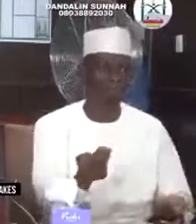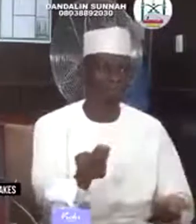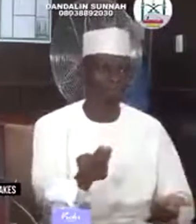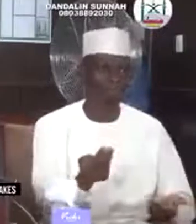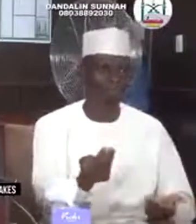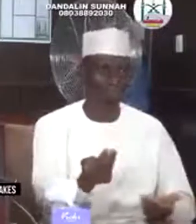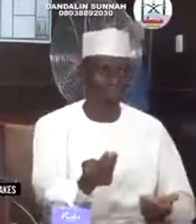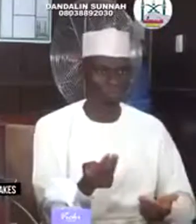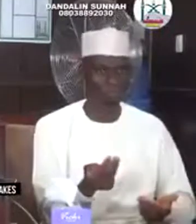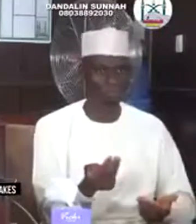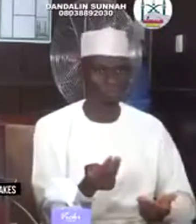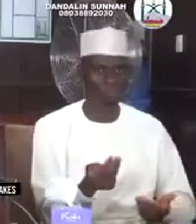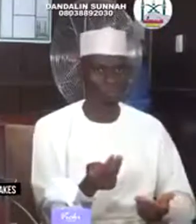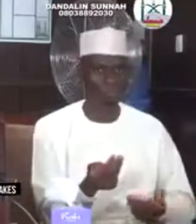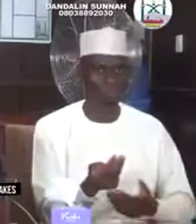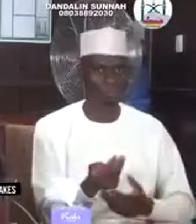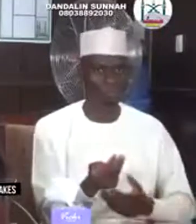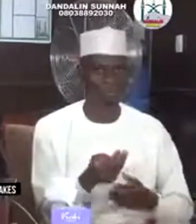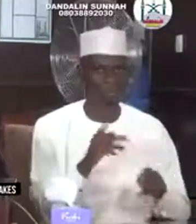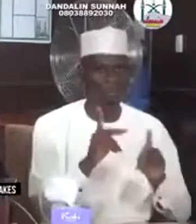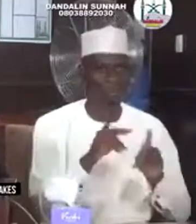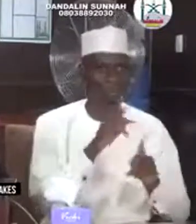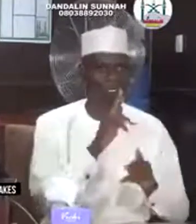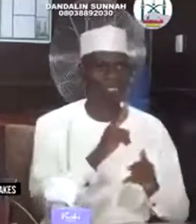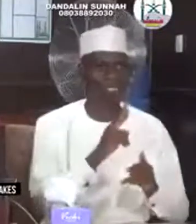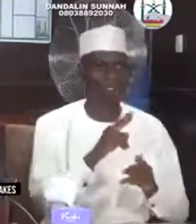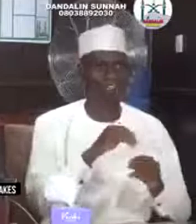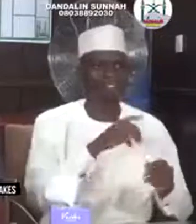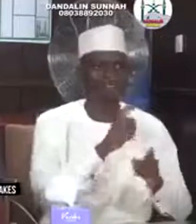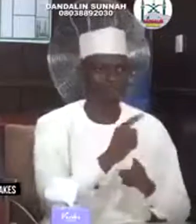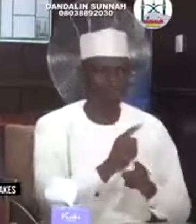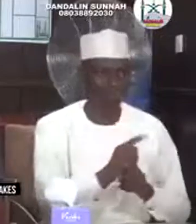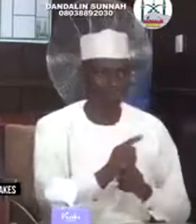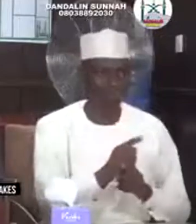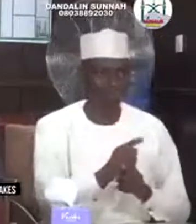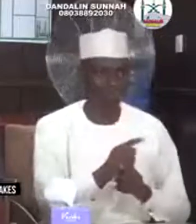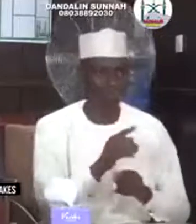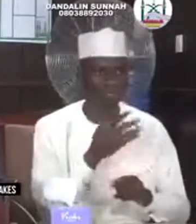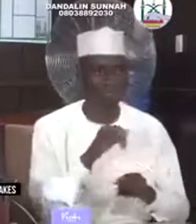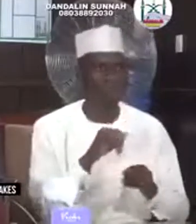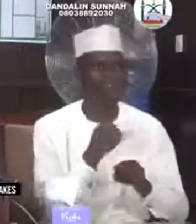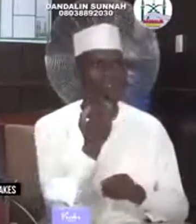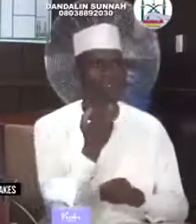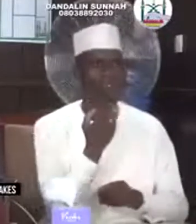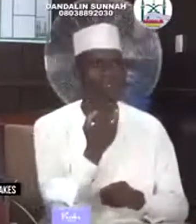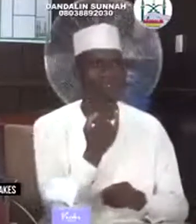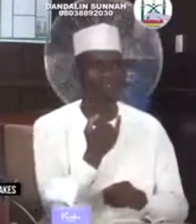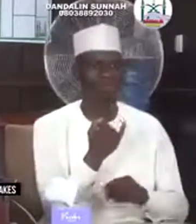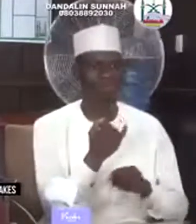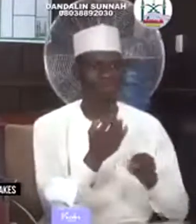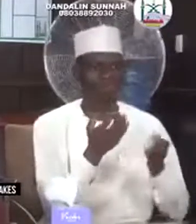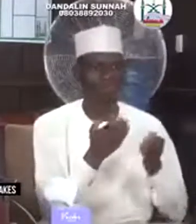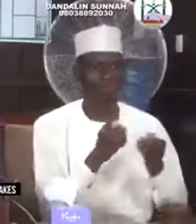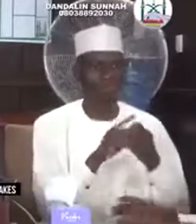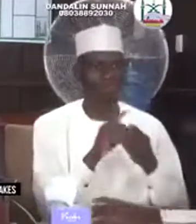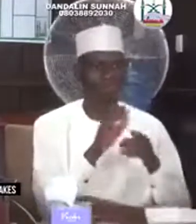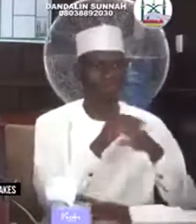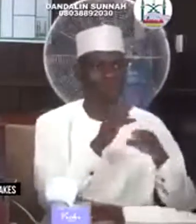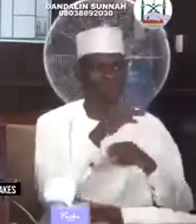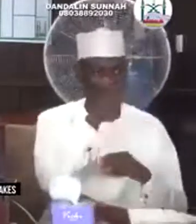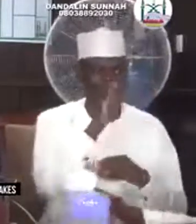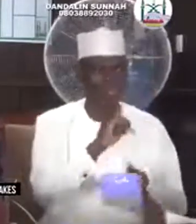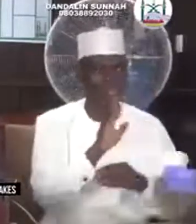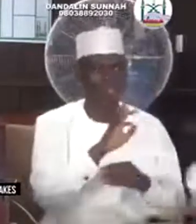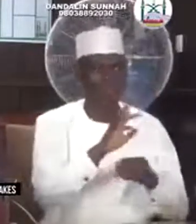Better. People are just clinging to him because they use him as a ladder. As a